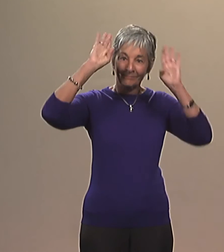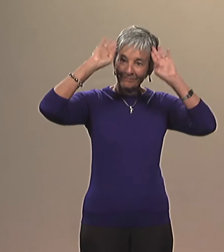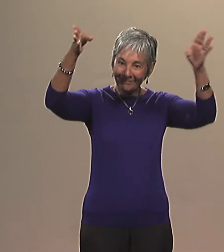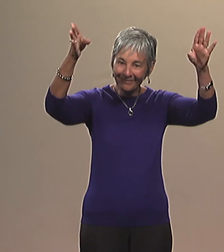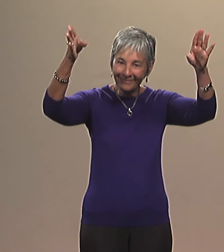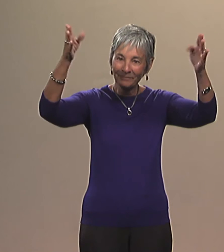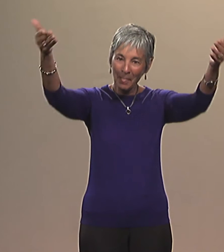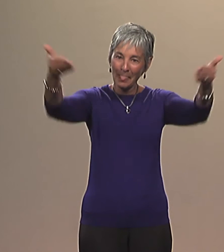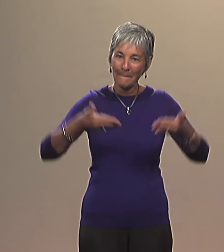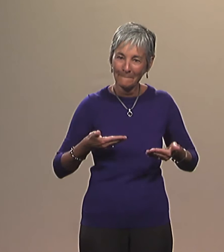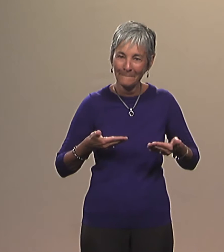So, welcome!